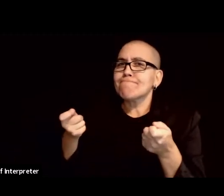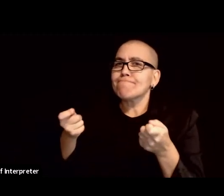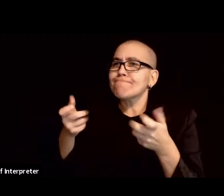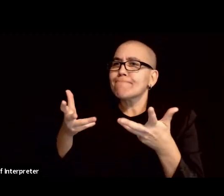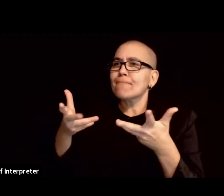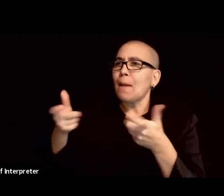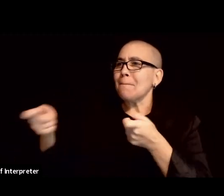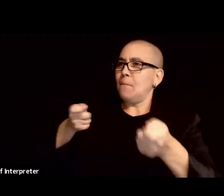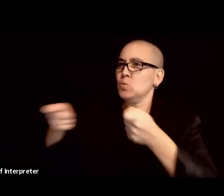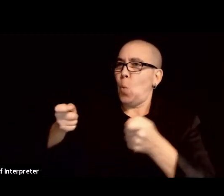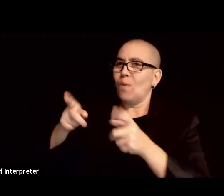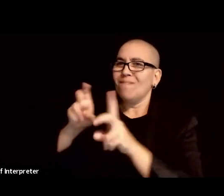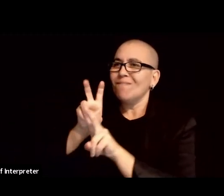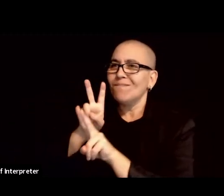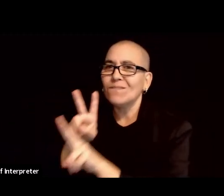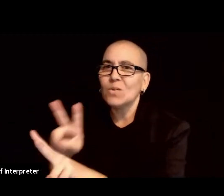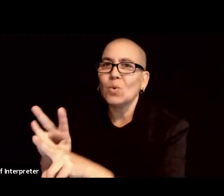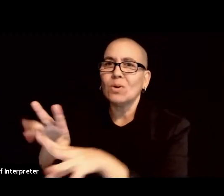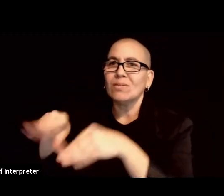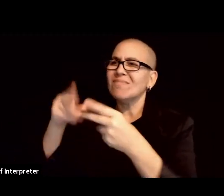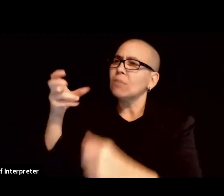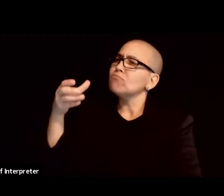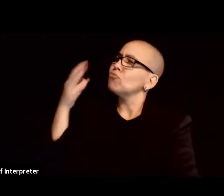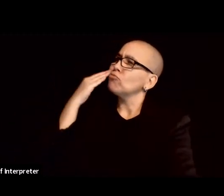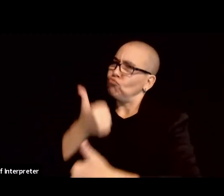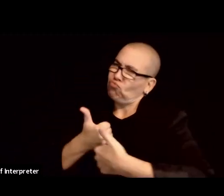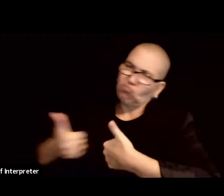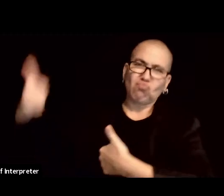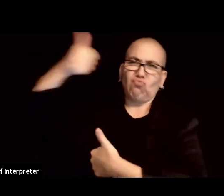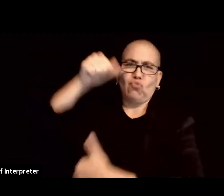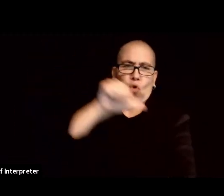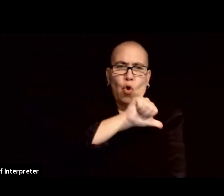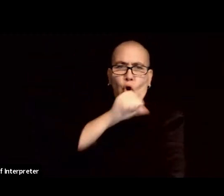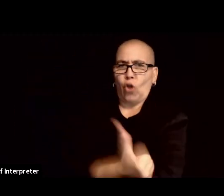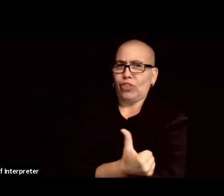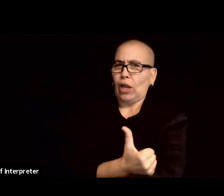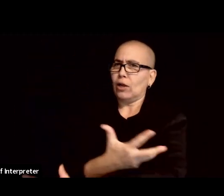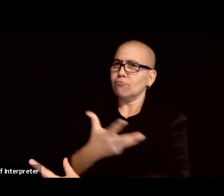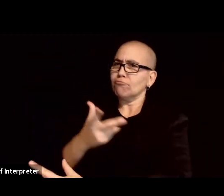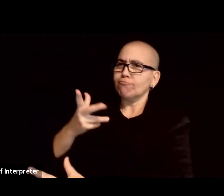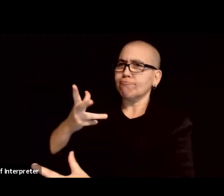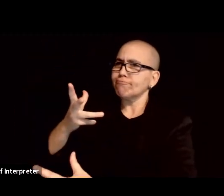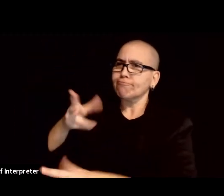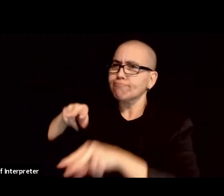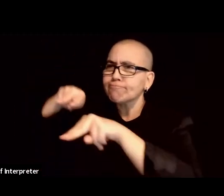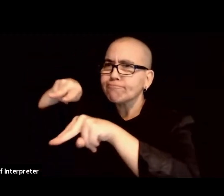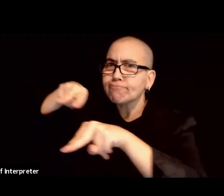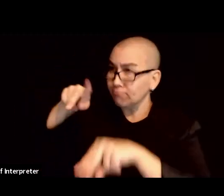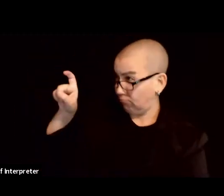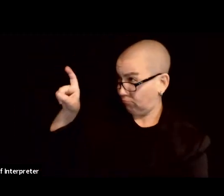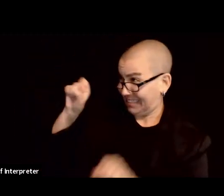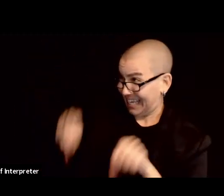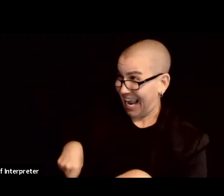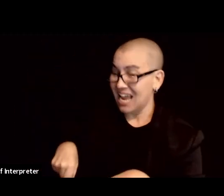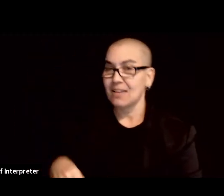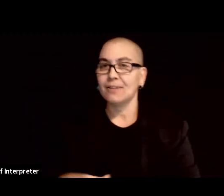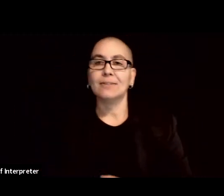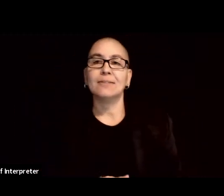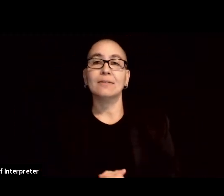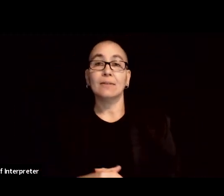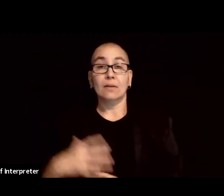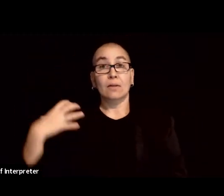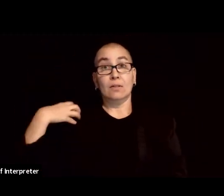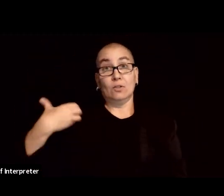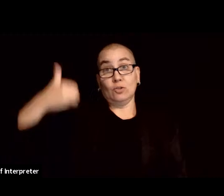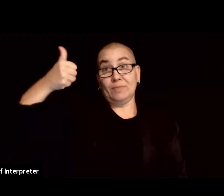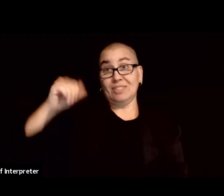over events like that? Well, I think it is in the context of the governor's executive orders,